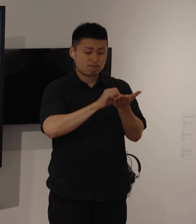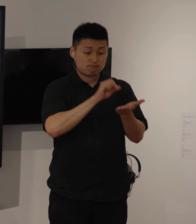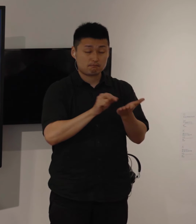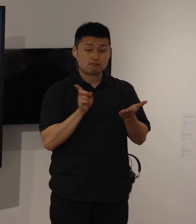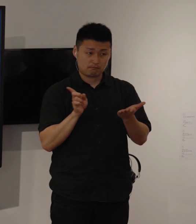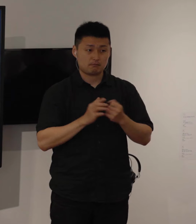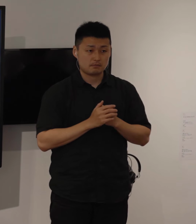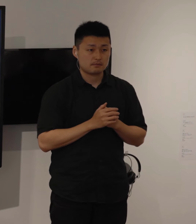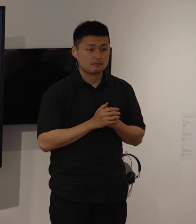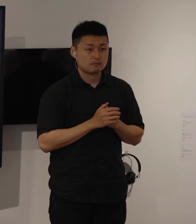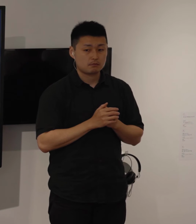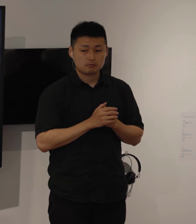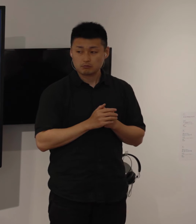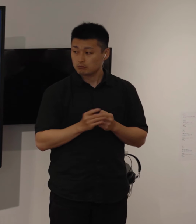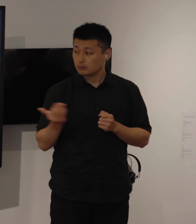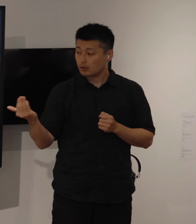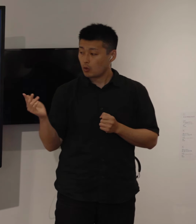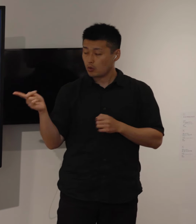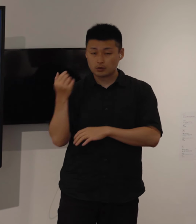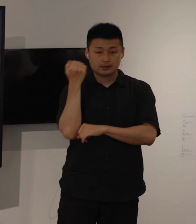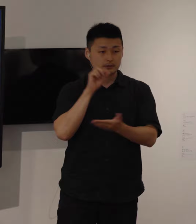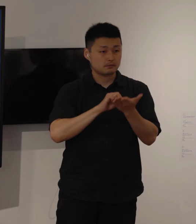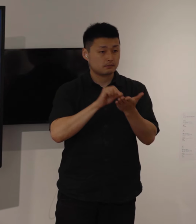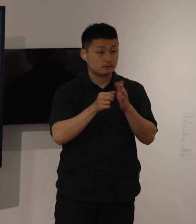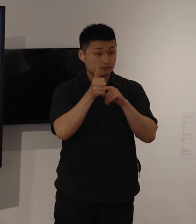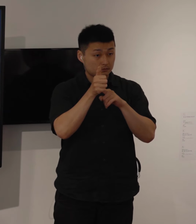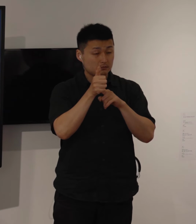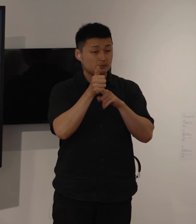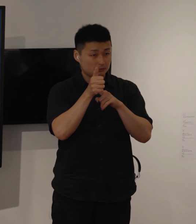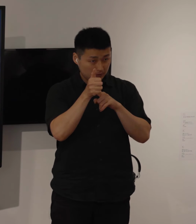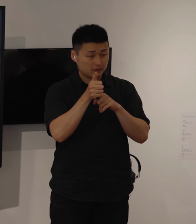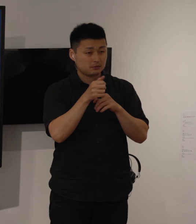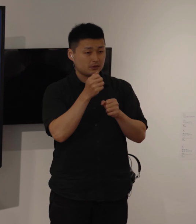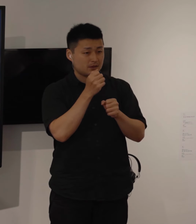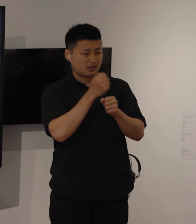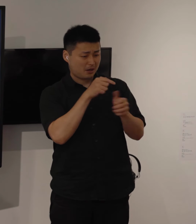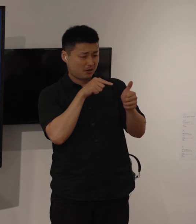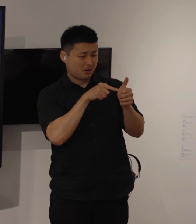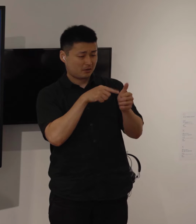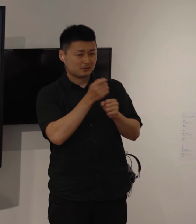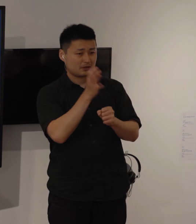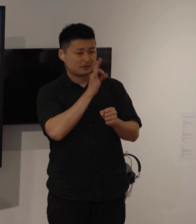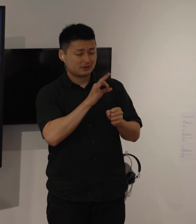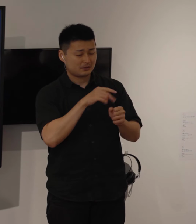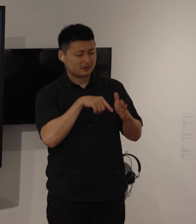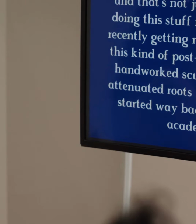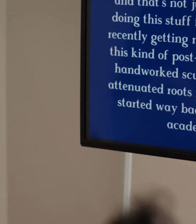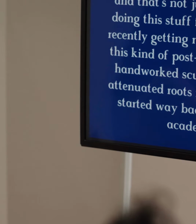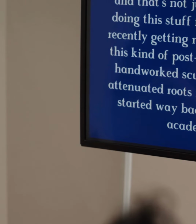how artists like Naina works, and has put out this poorly written article, which I just think is